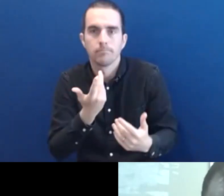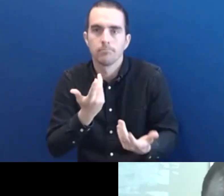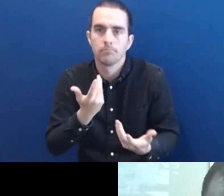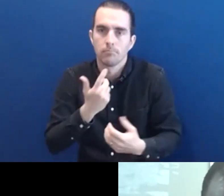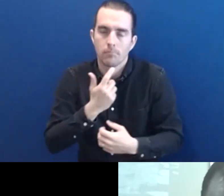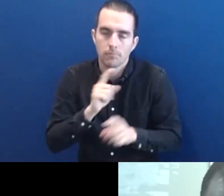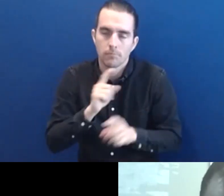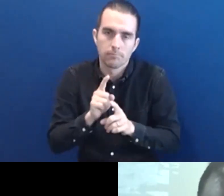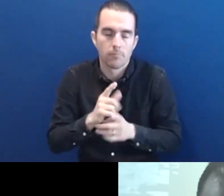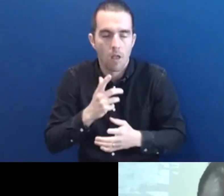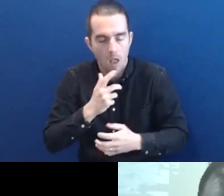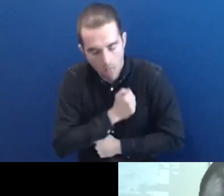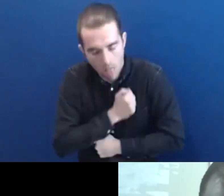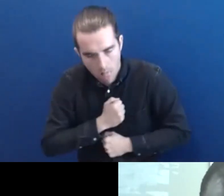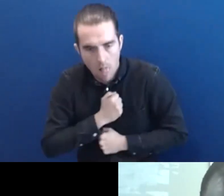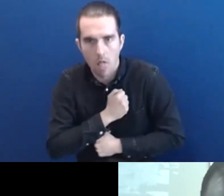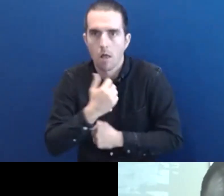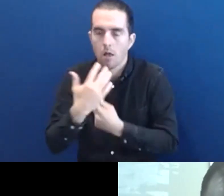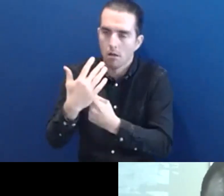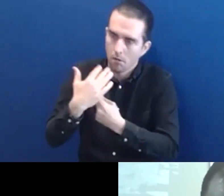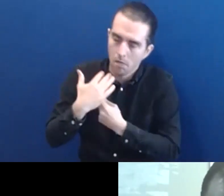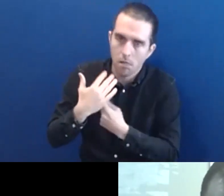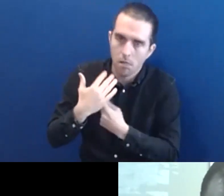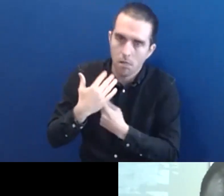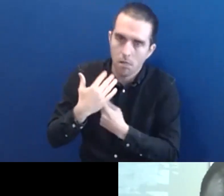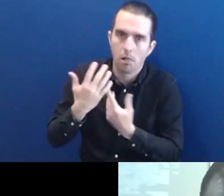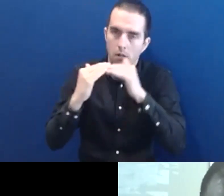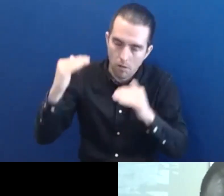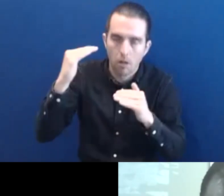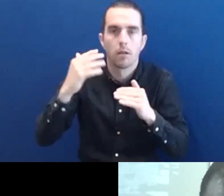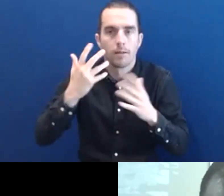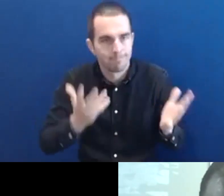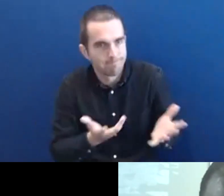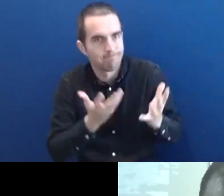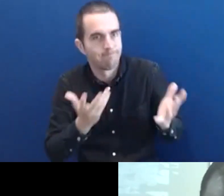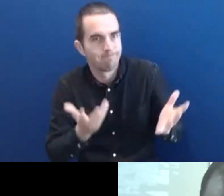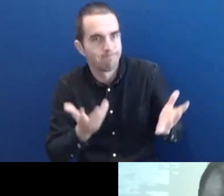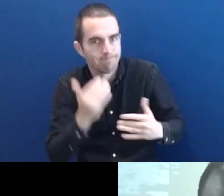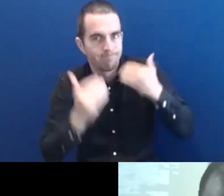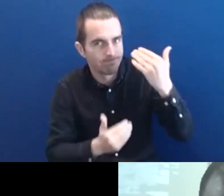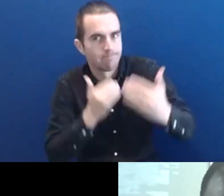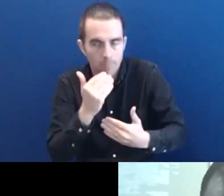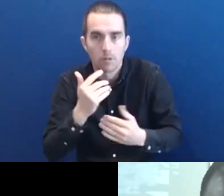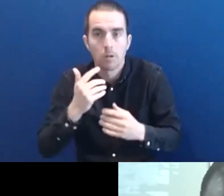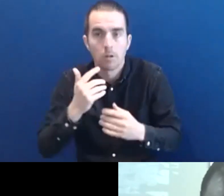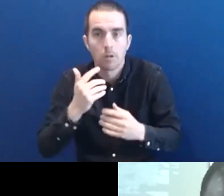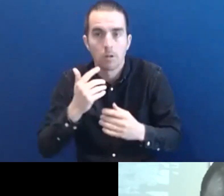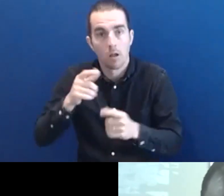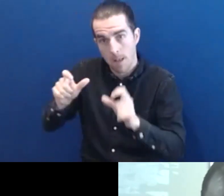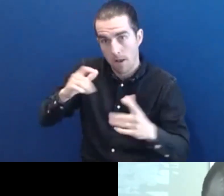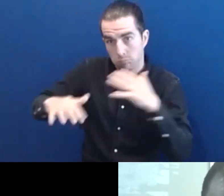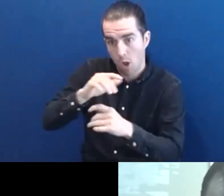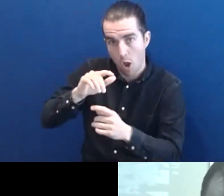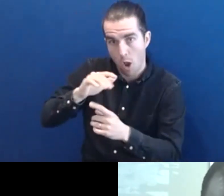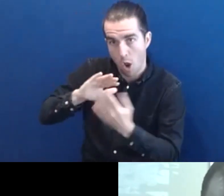starting to realize their participation and decision making.